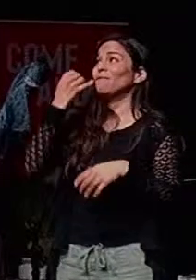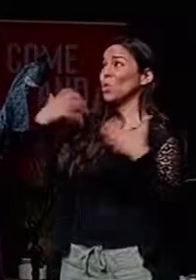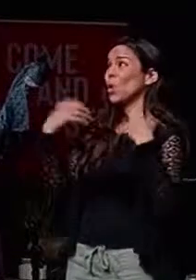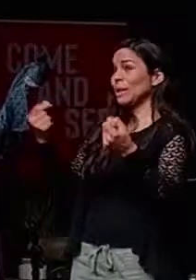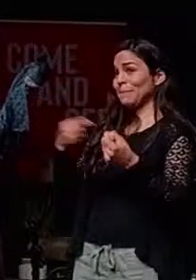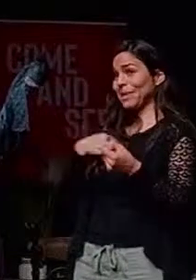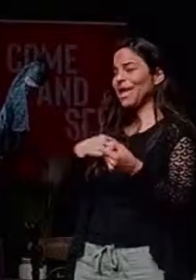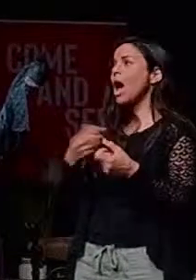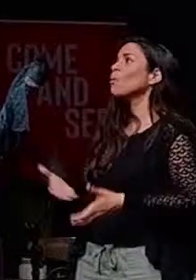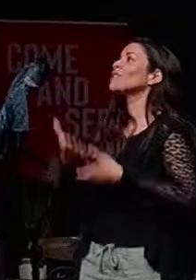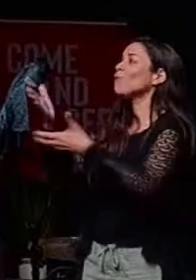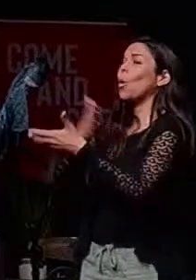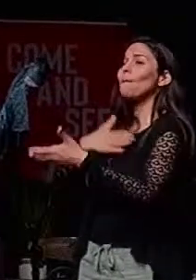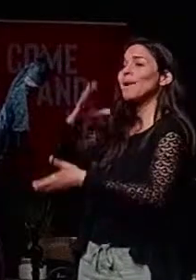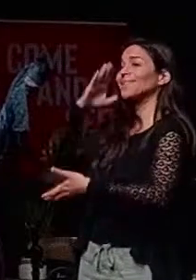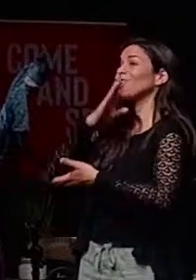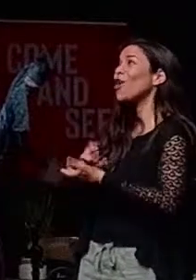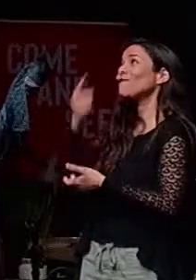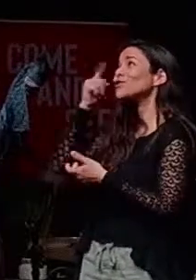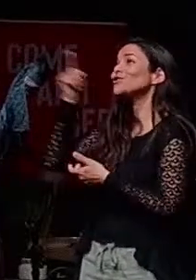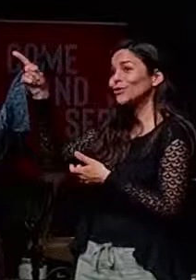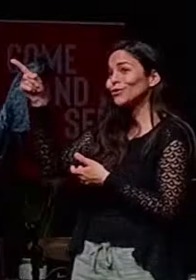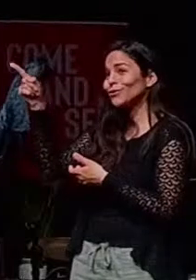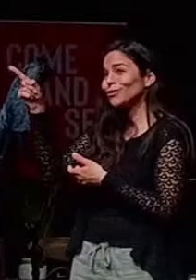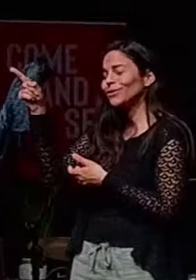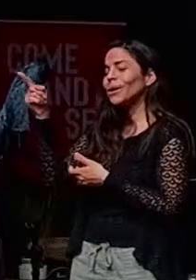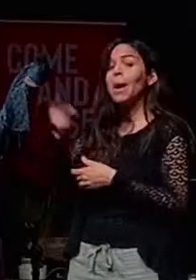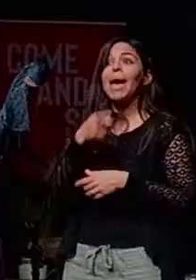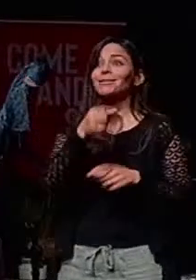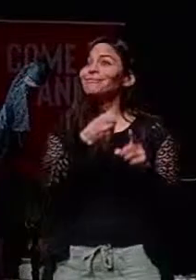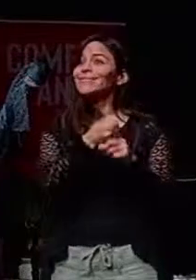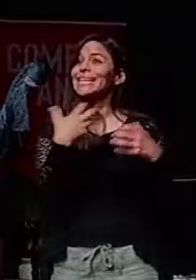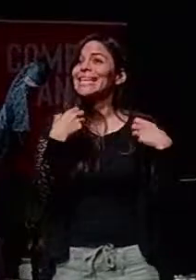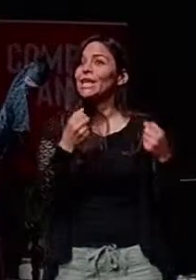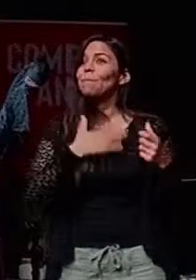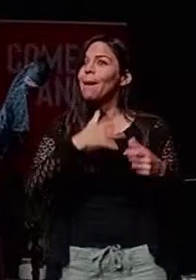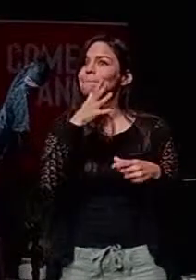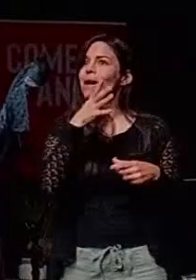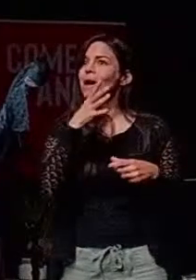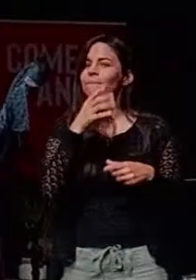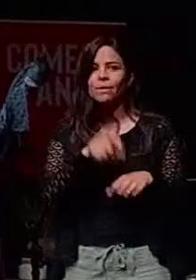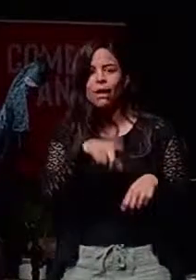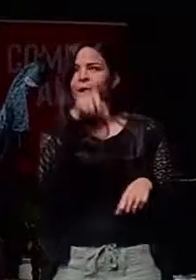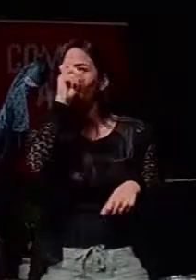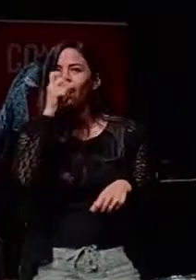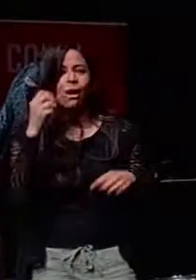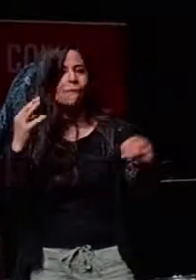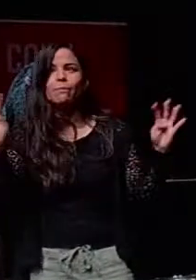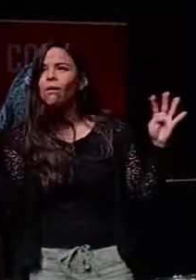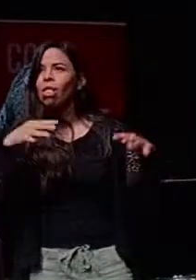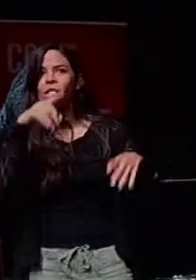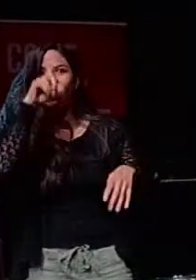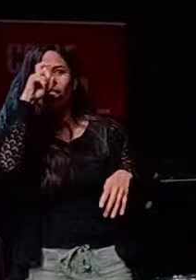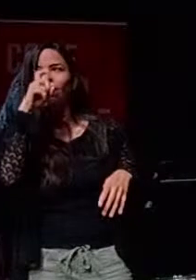but she promised that anyway. And she got healed and no one could understand how. And the same year, the church